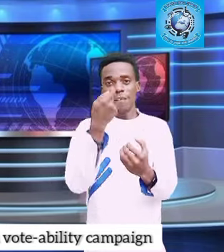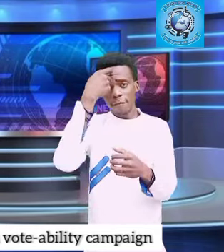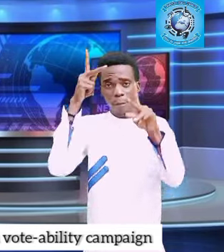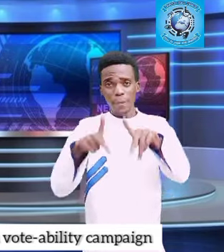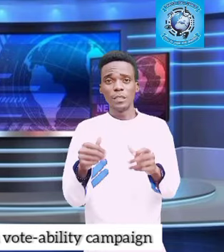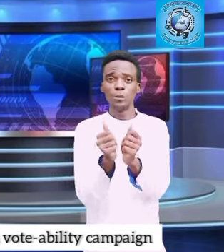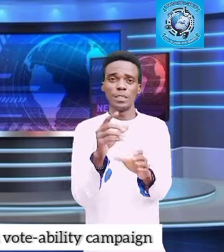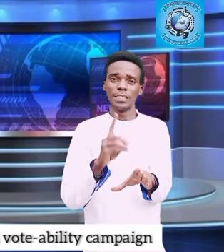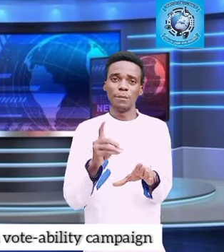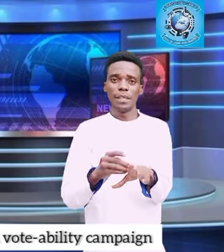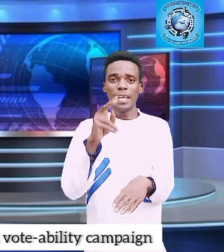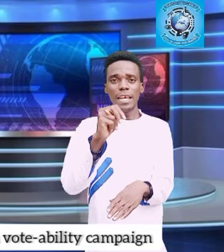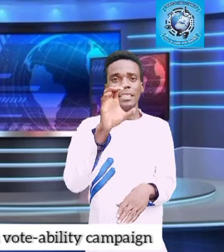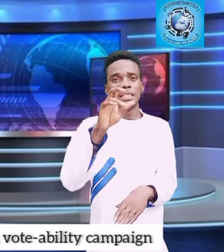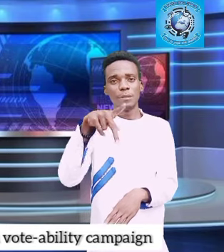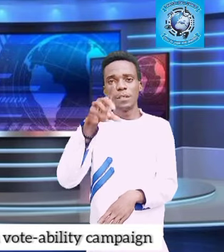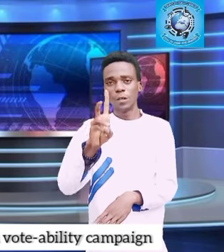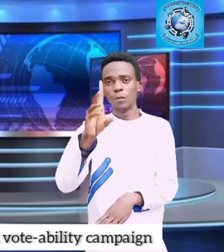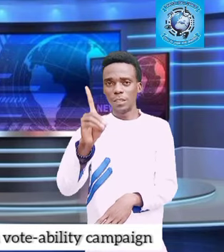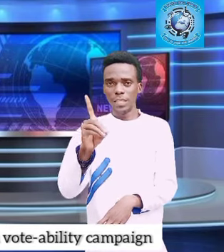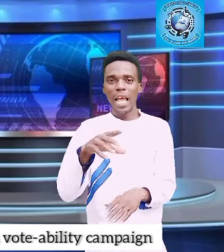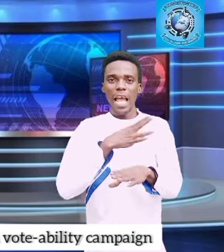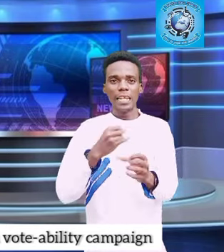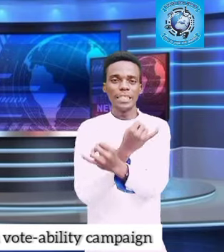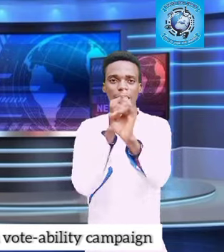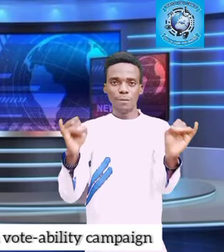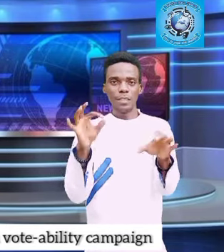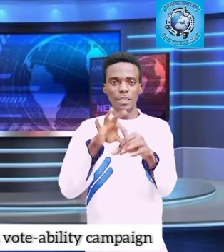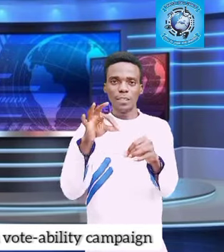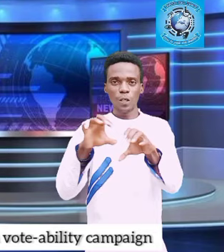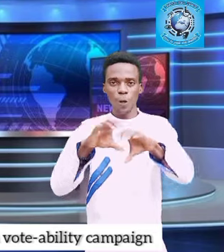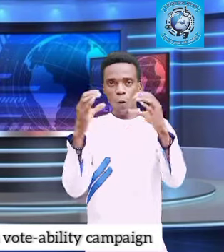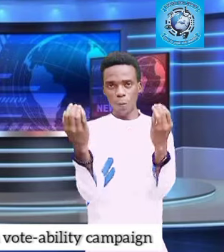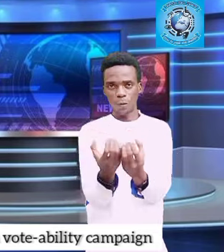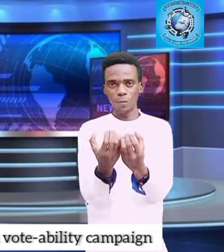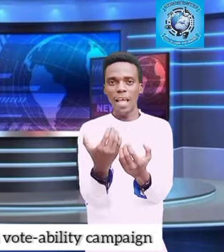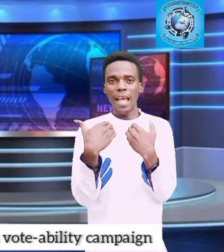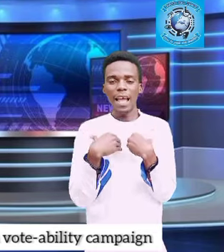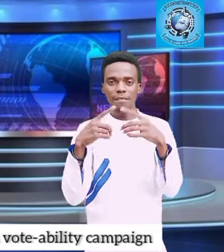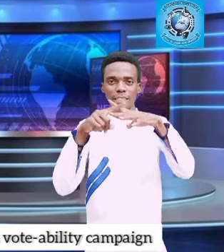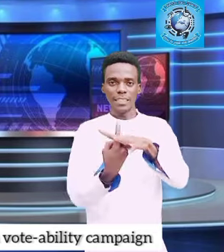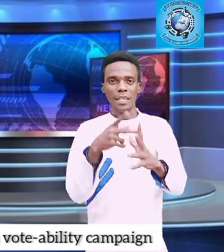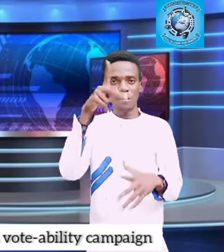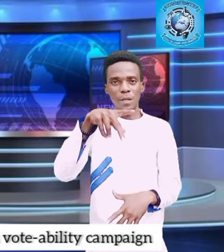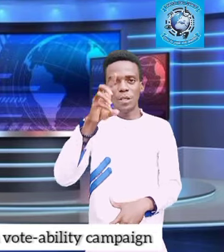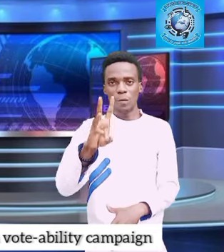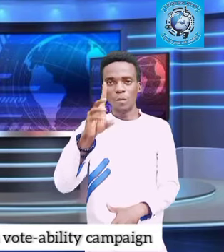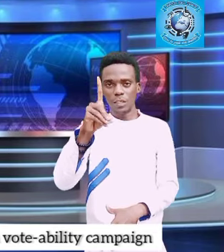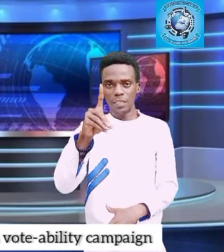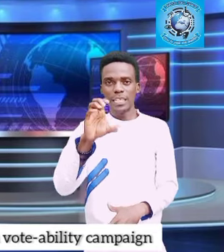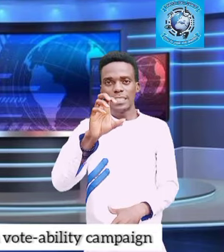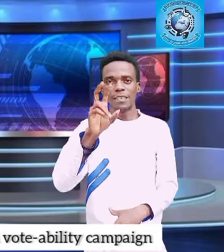with Disability NCPWD and Independent Electoral Commission, have launched the PWDs,